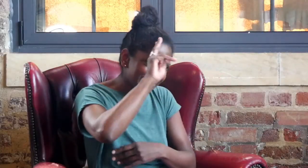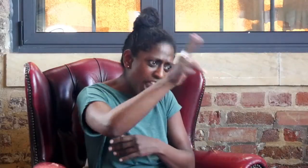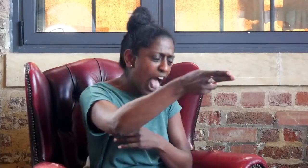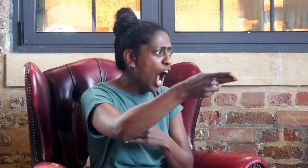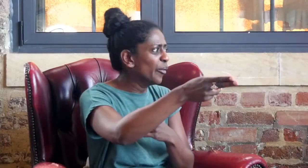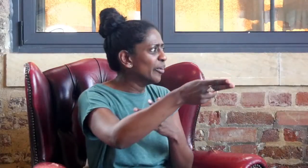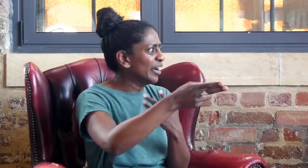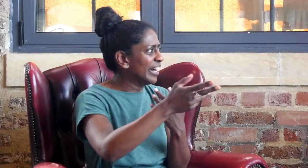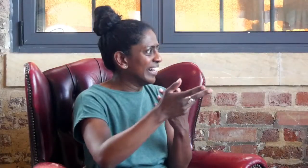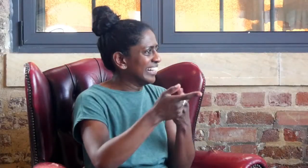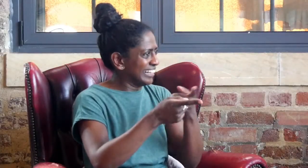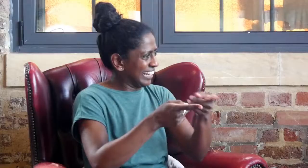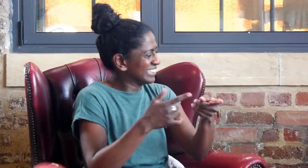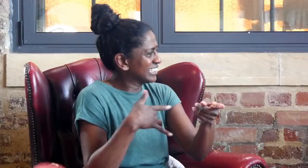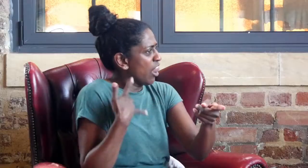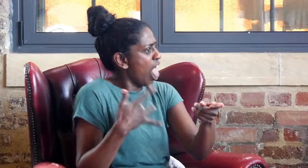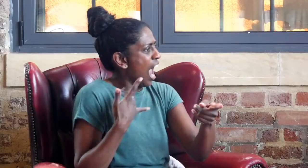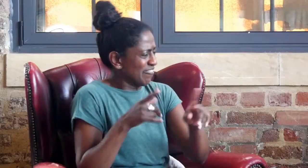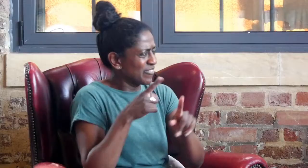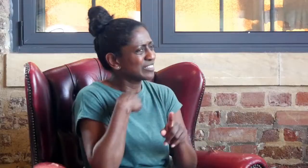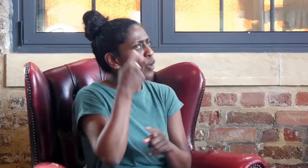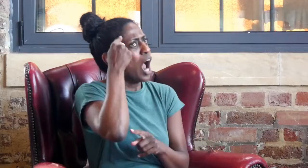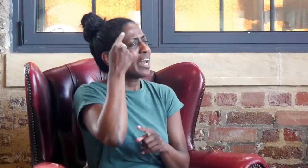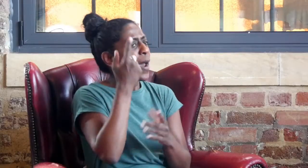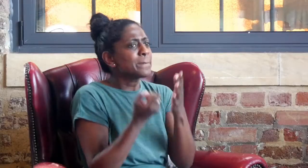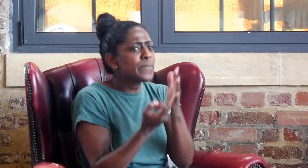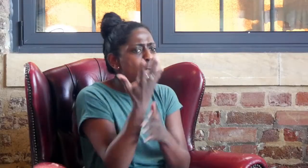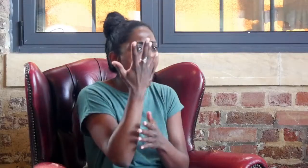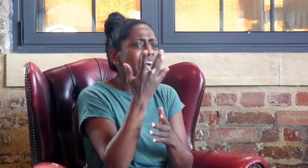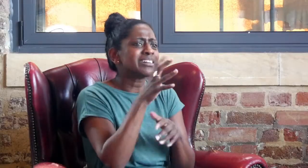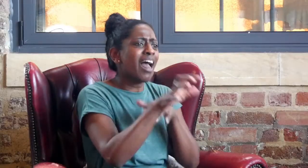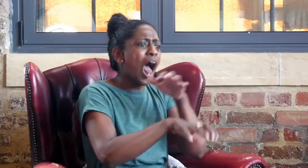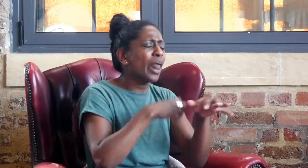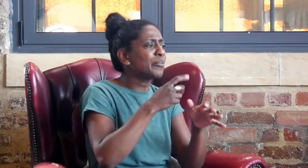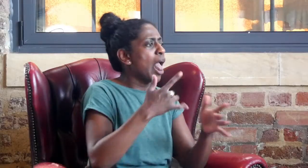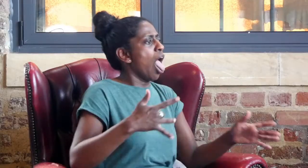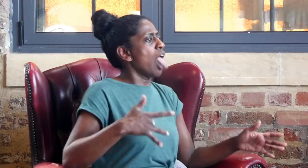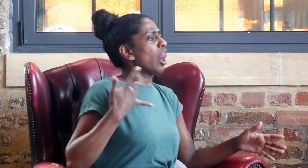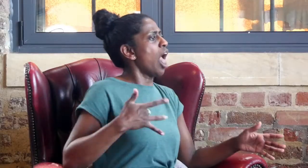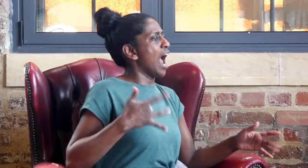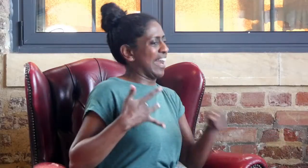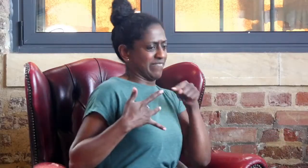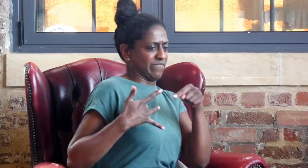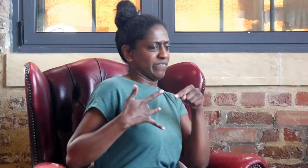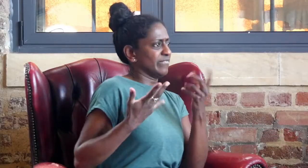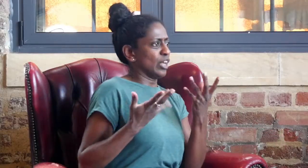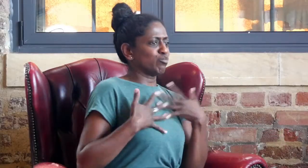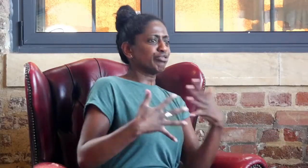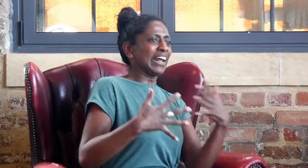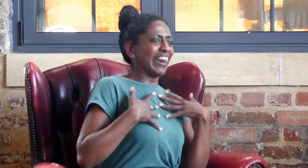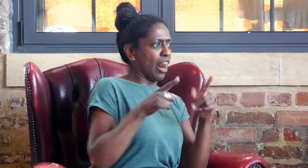thing. Like you said with magpies, saying hello, you've got the birds, the plants, the animals. Everything's